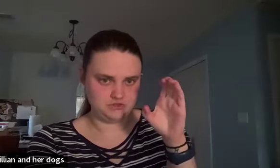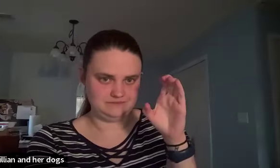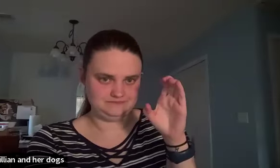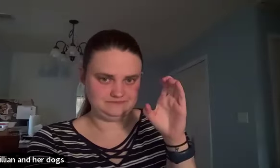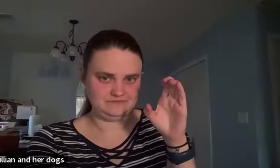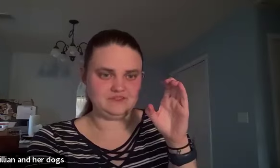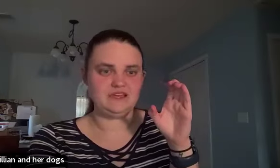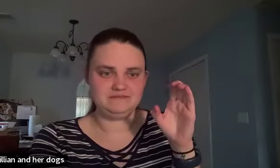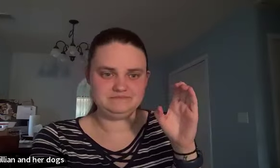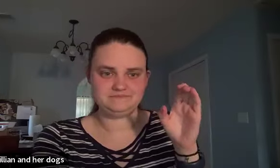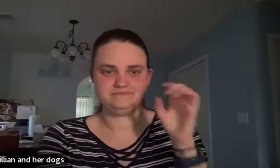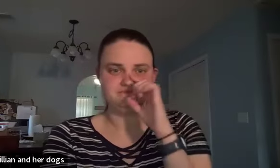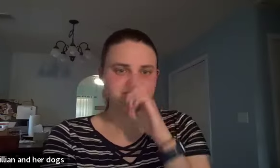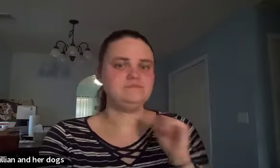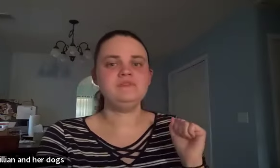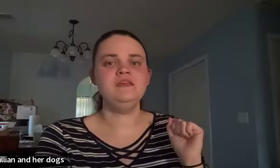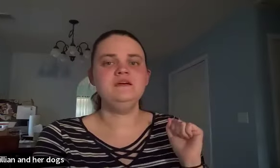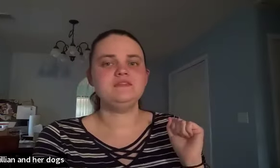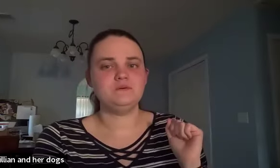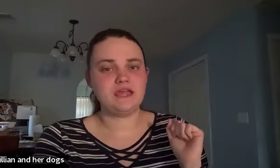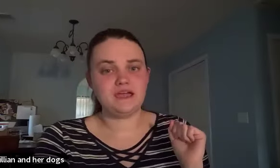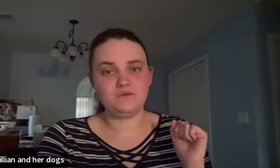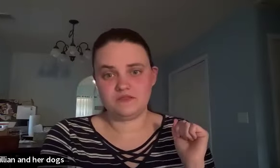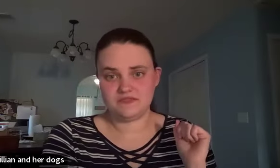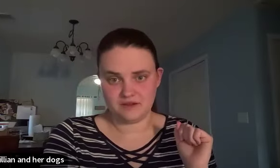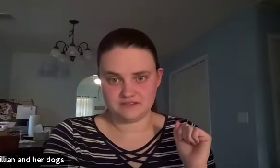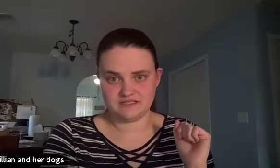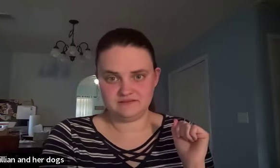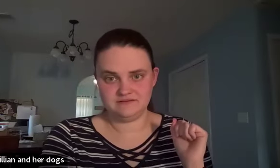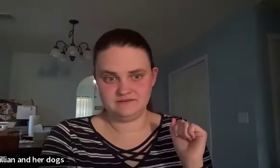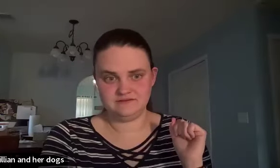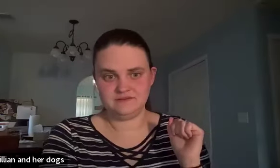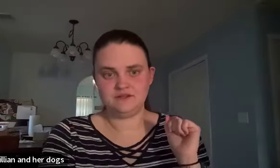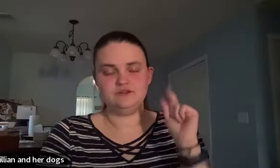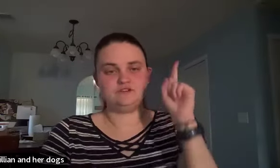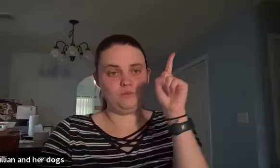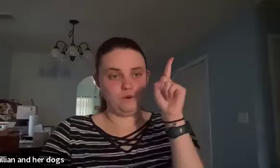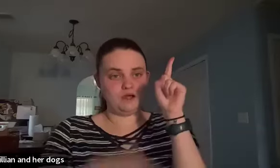100. Okay. Then we had 1,000. So